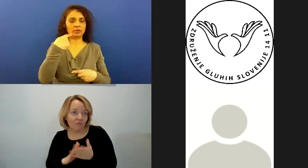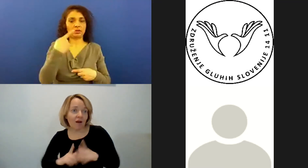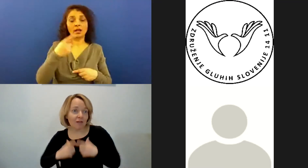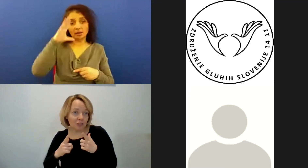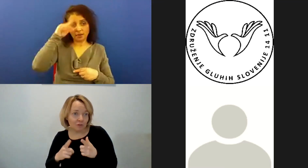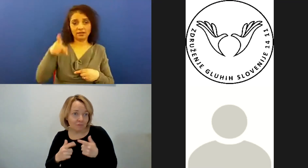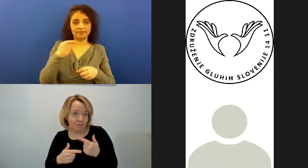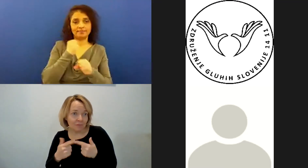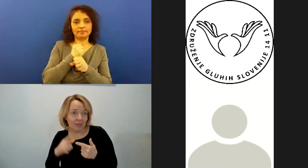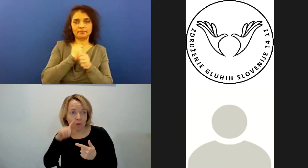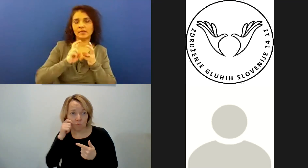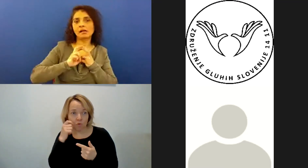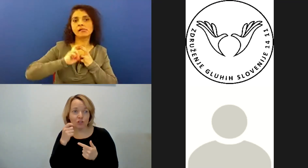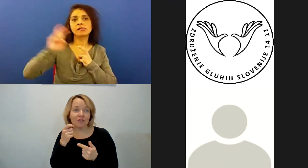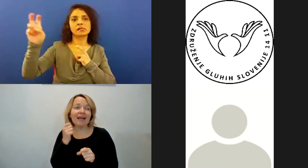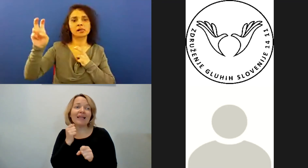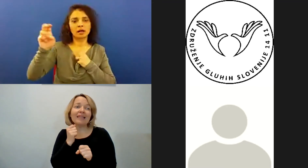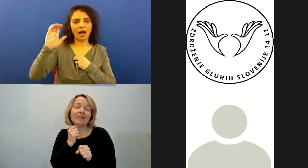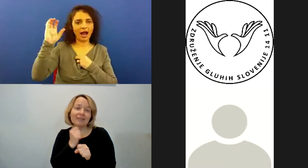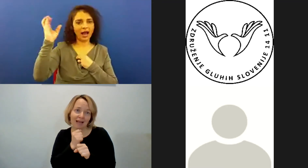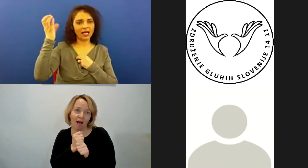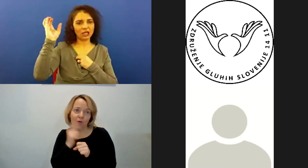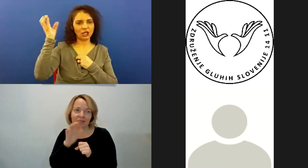So that's where I moved, to live with my husband.